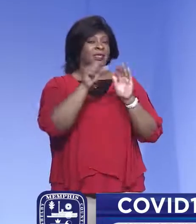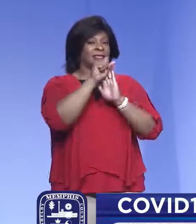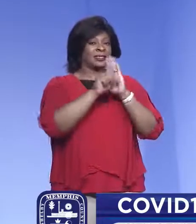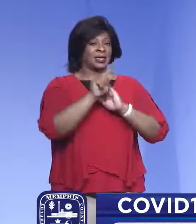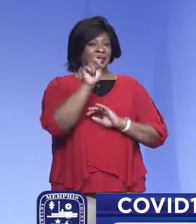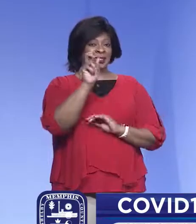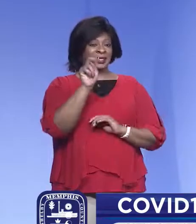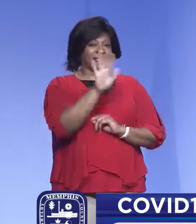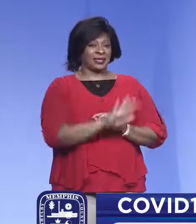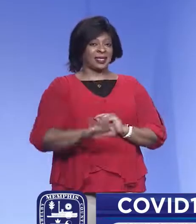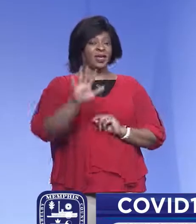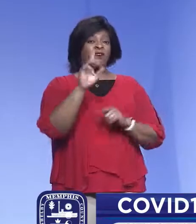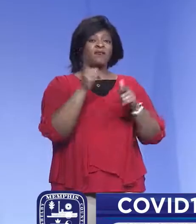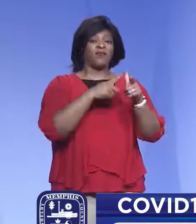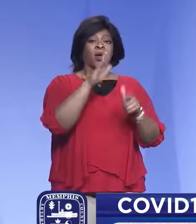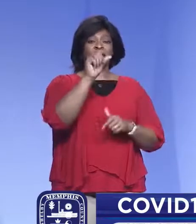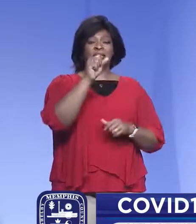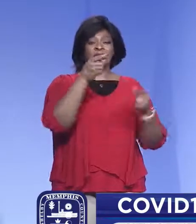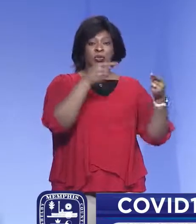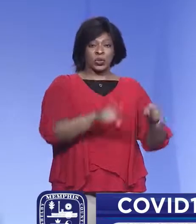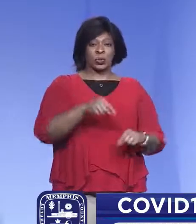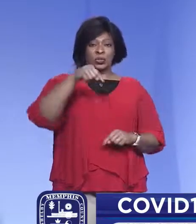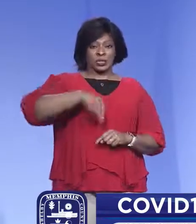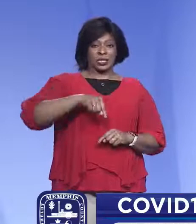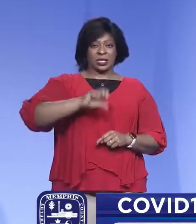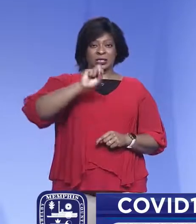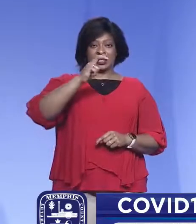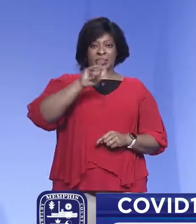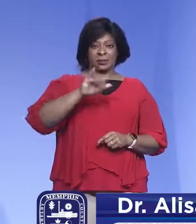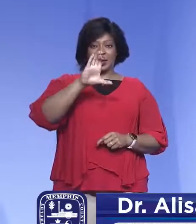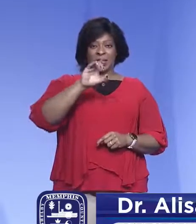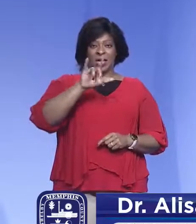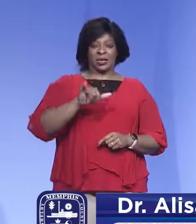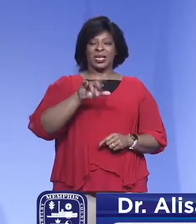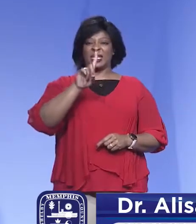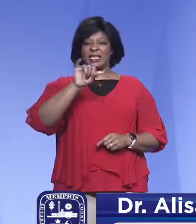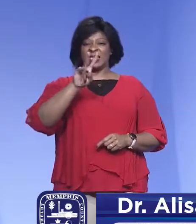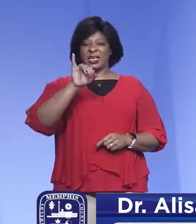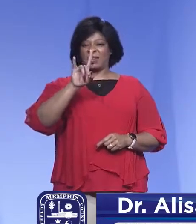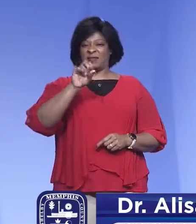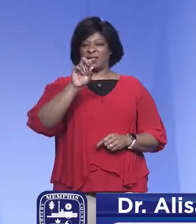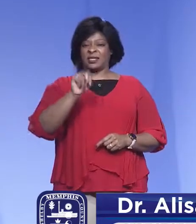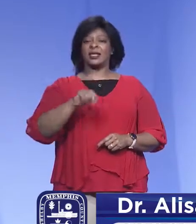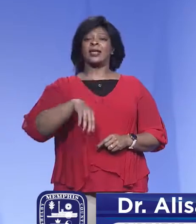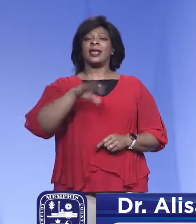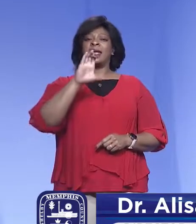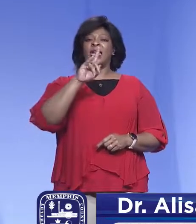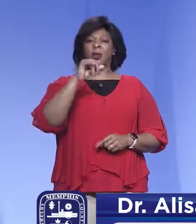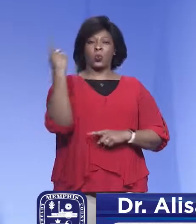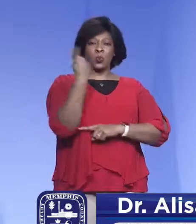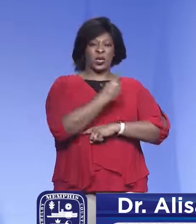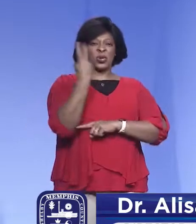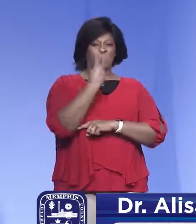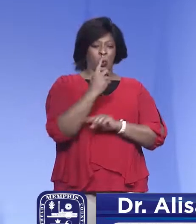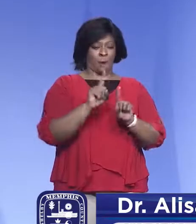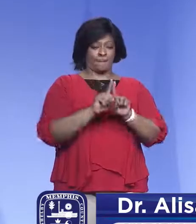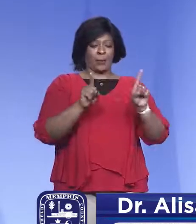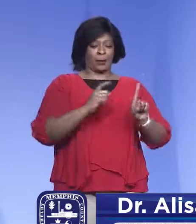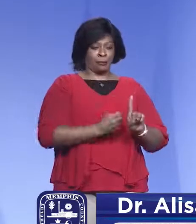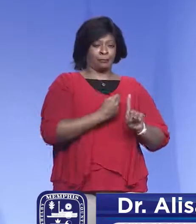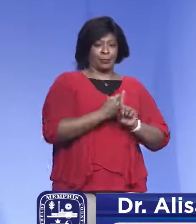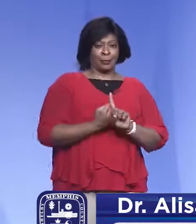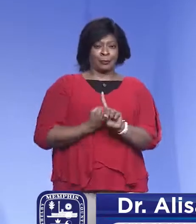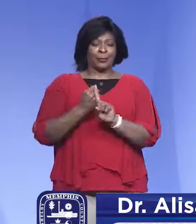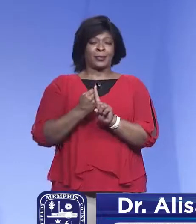of Tennessee. The first cases occurred in Shelby County and Davidson County. We were literally a day or so apart. East